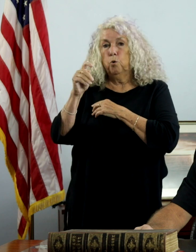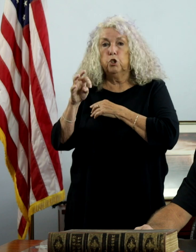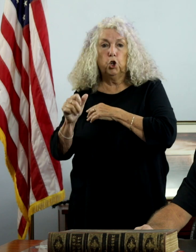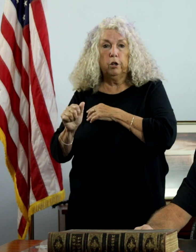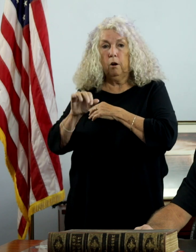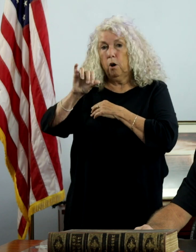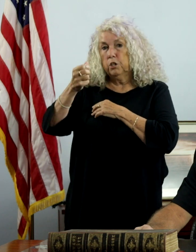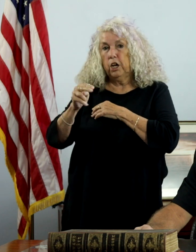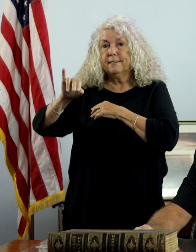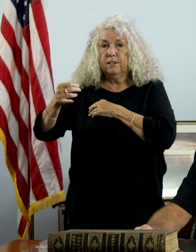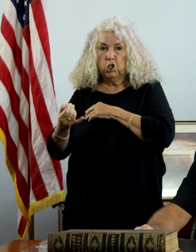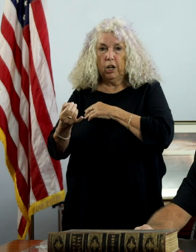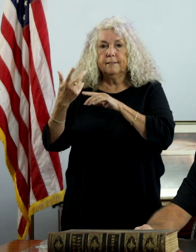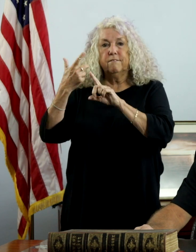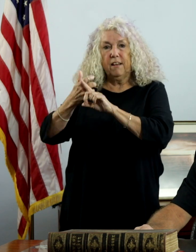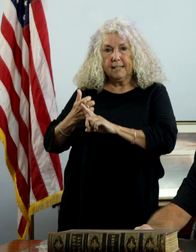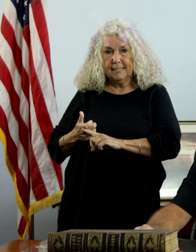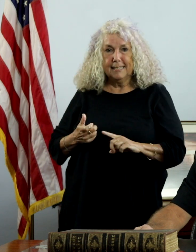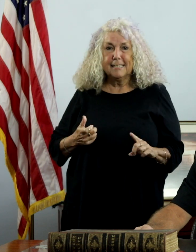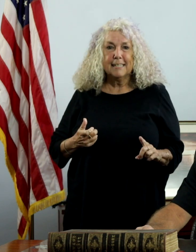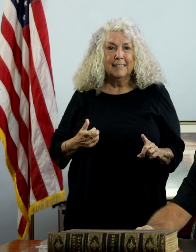or Johnson & Johnson vaccines.